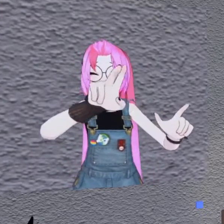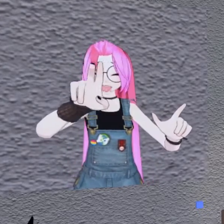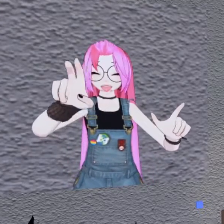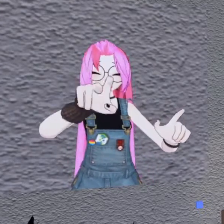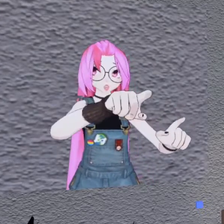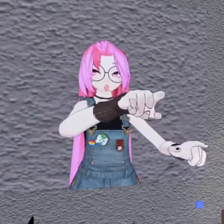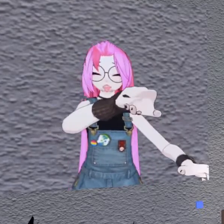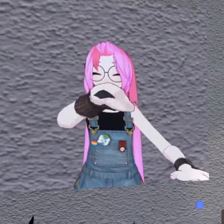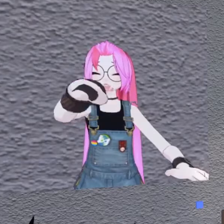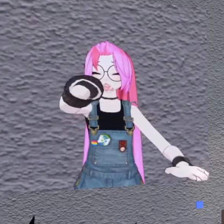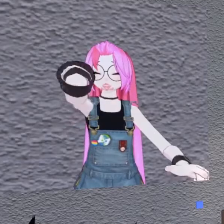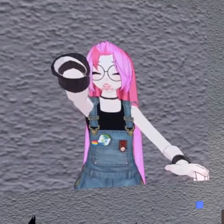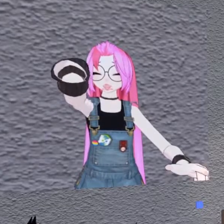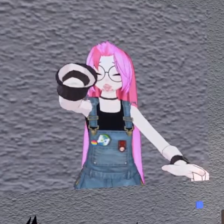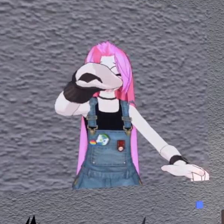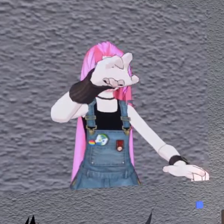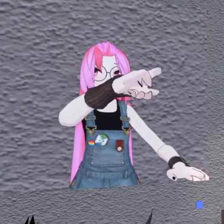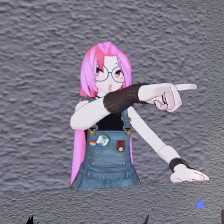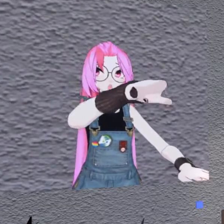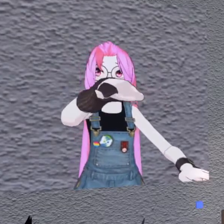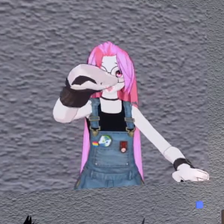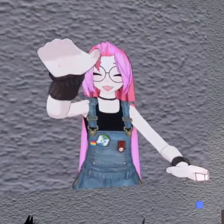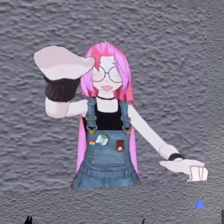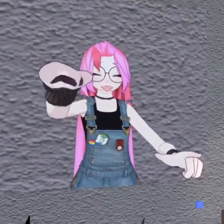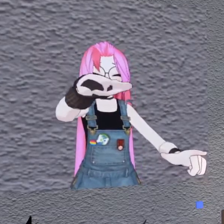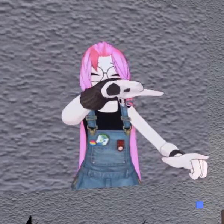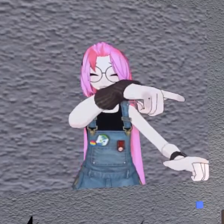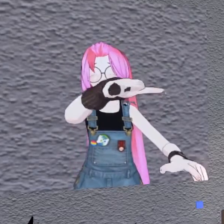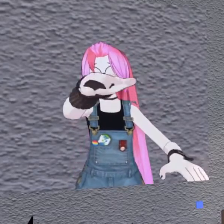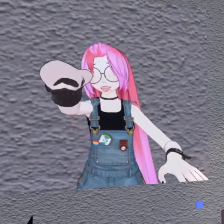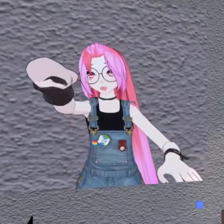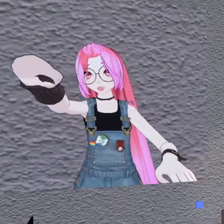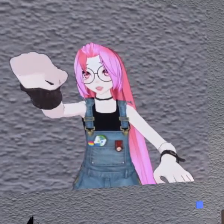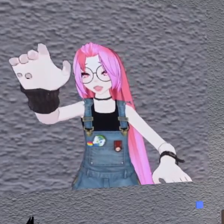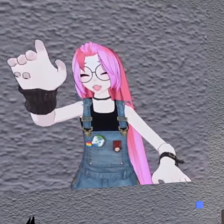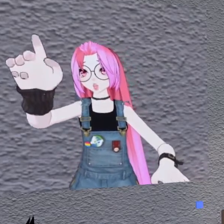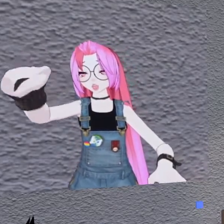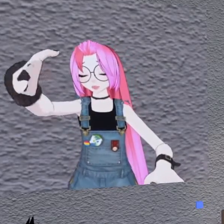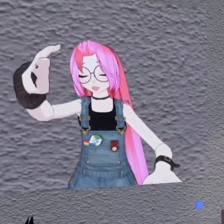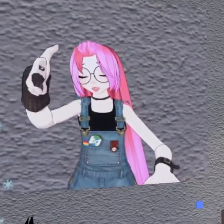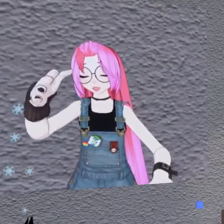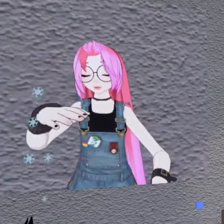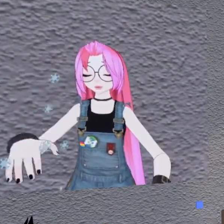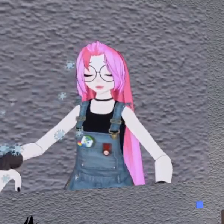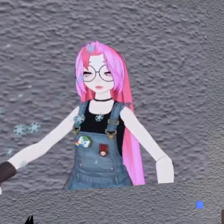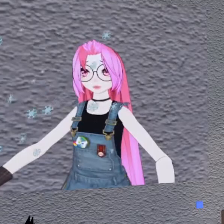Oh, actually, I know Earth was before you. I'm going to take Earth, and then I remember I saw you poke your hand, yeah.